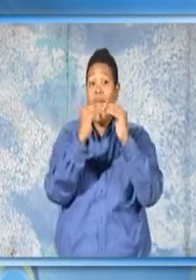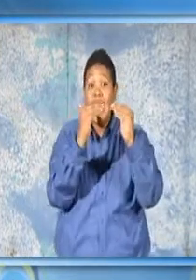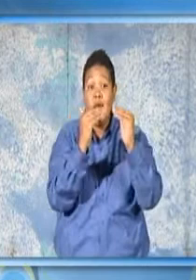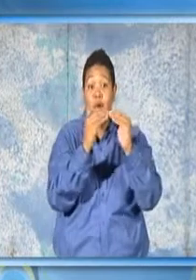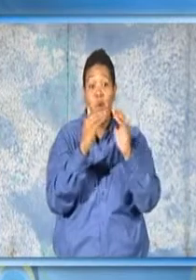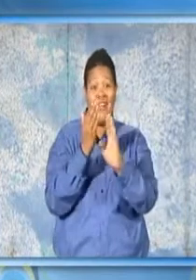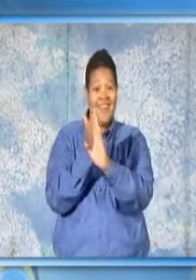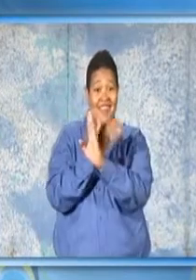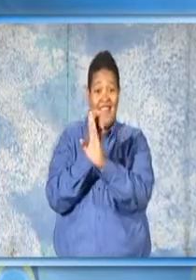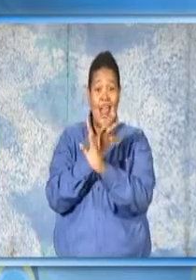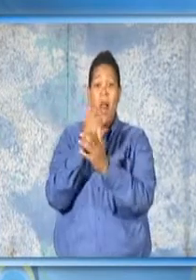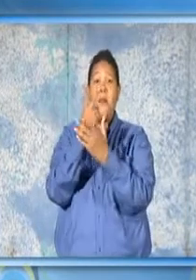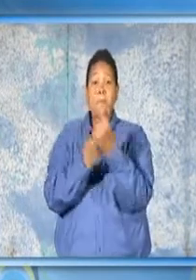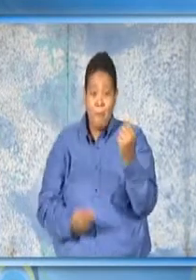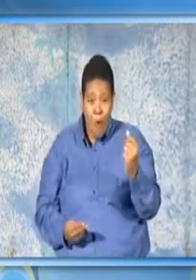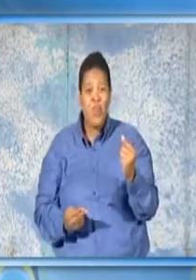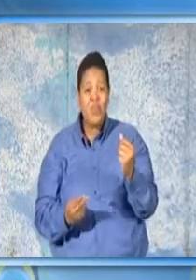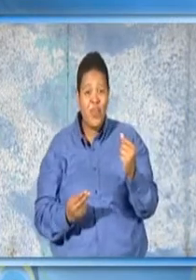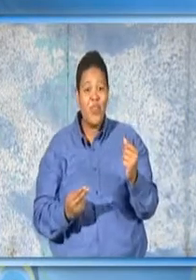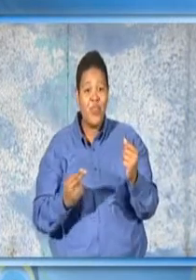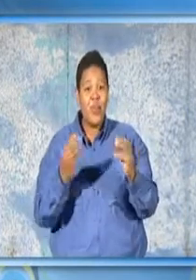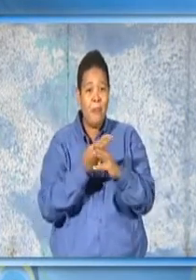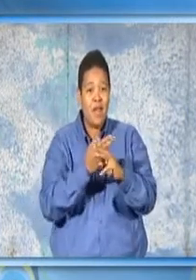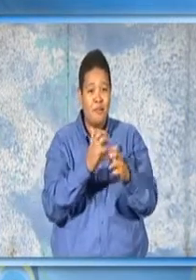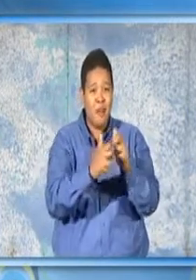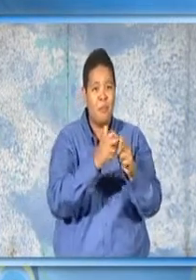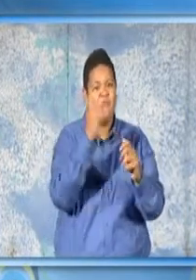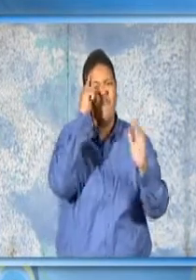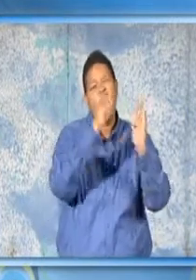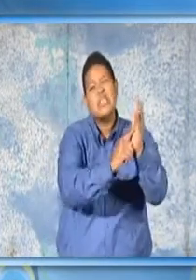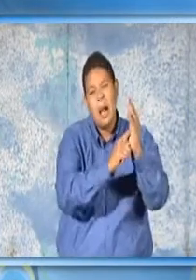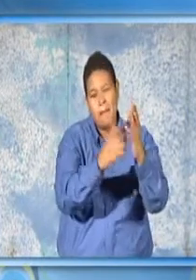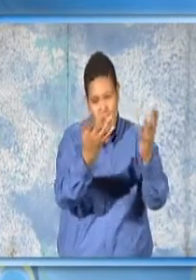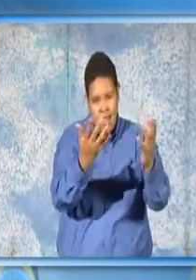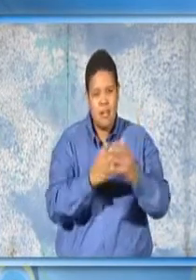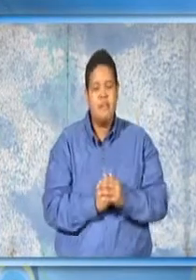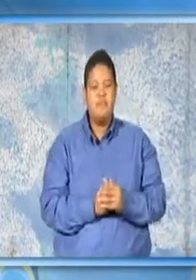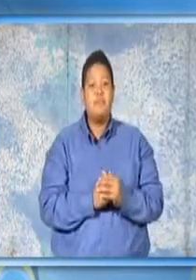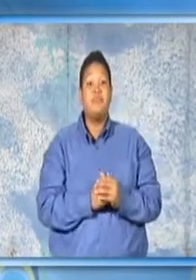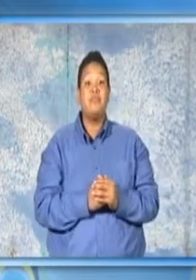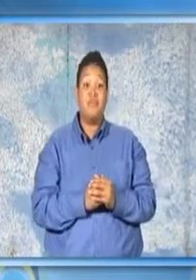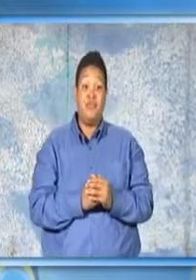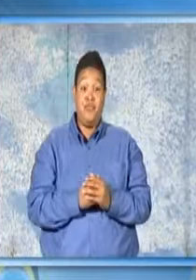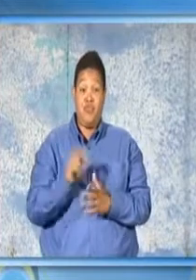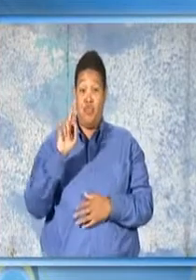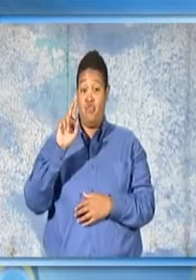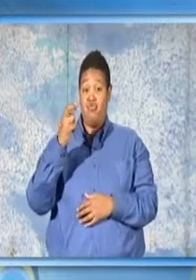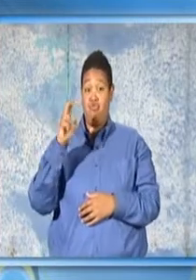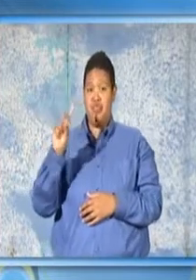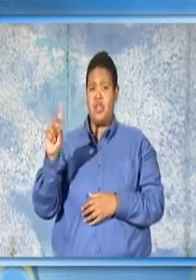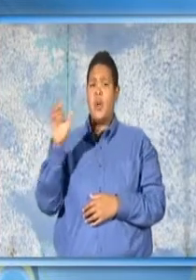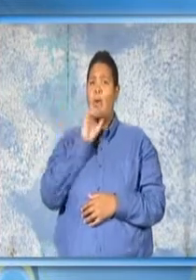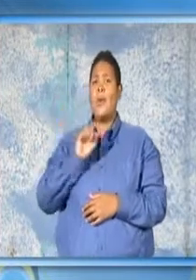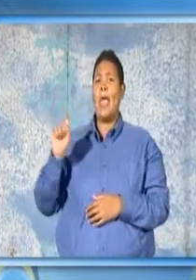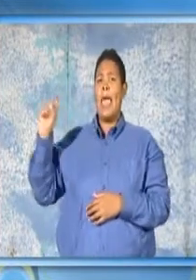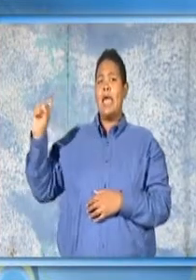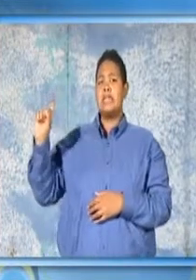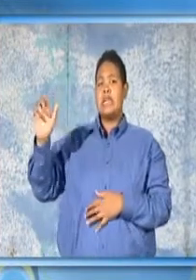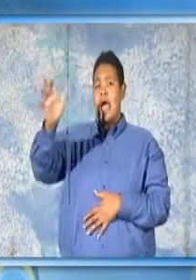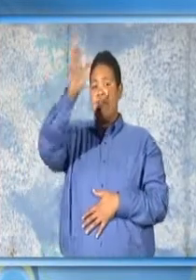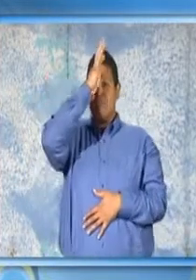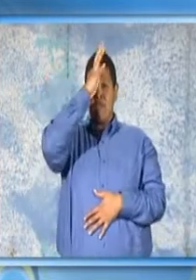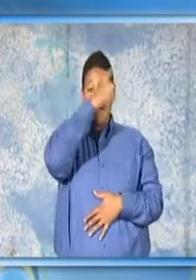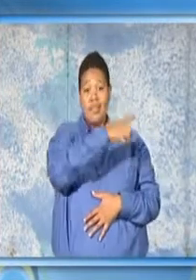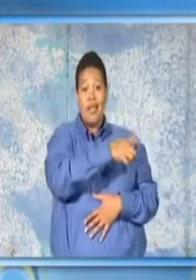coefficients in both equations. For example, Richard is X years old and his father Raymond